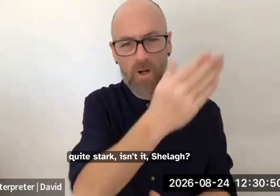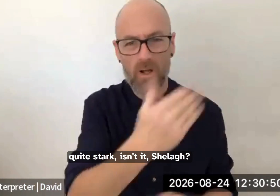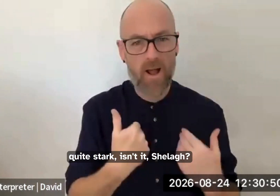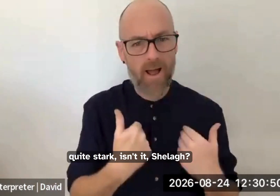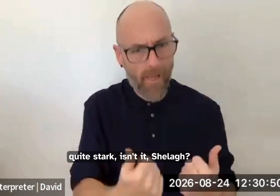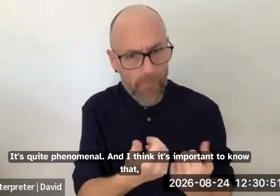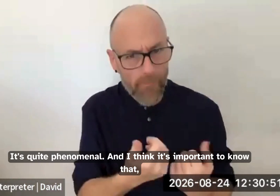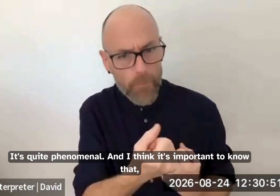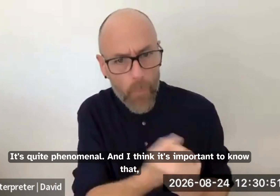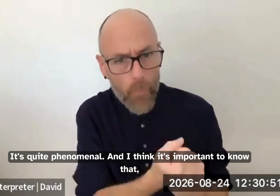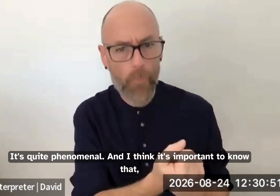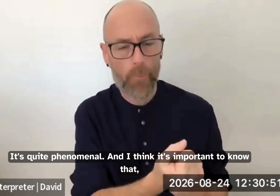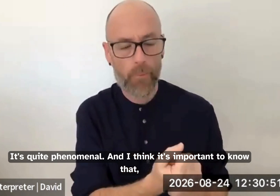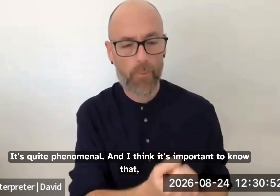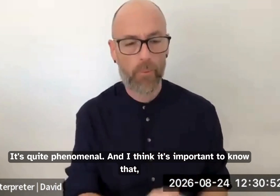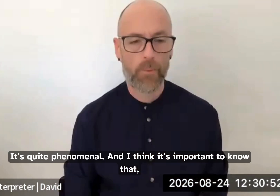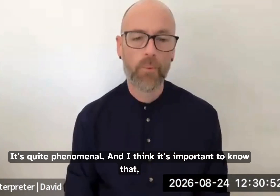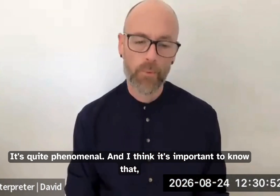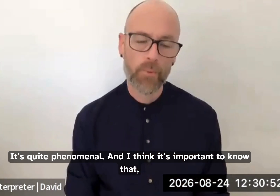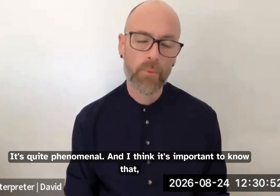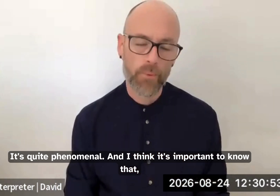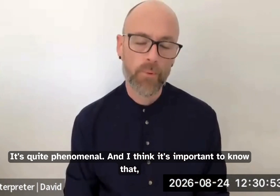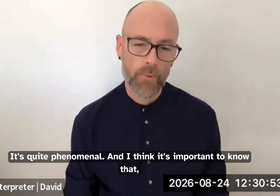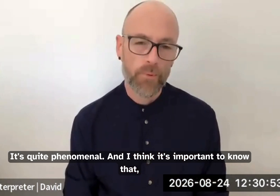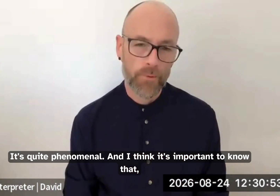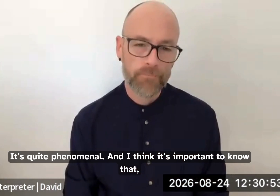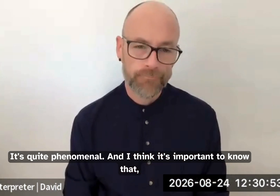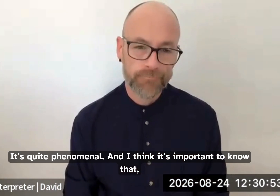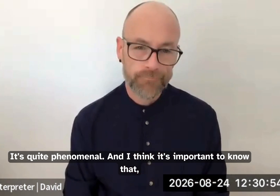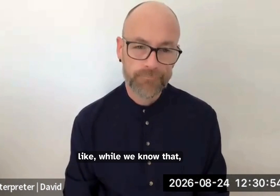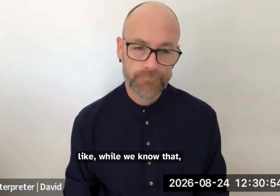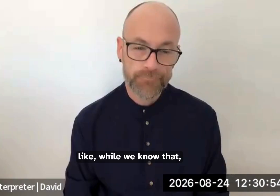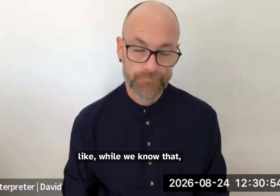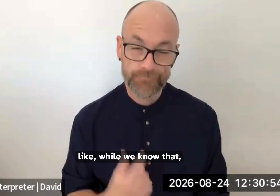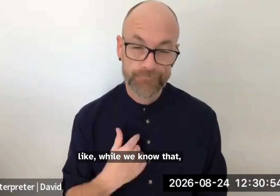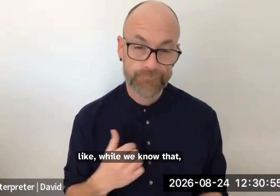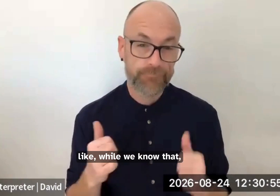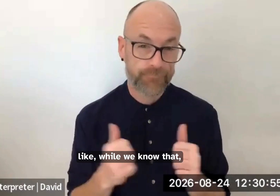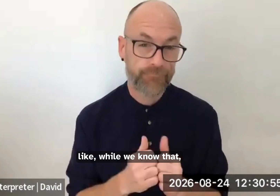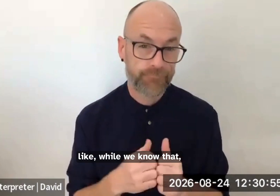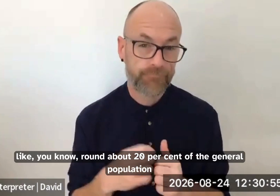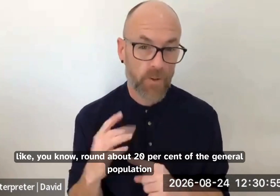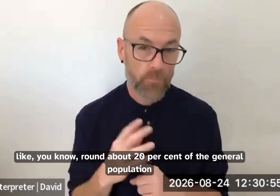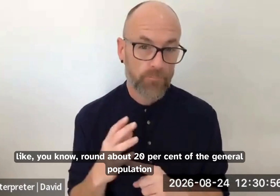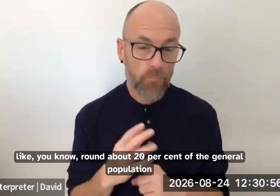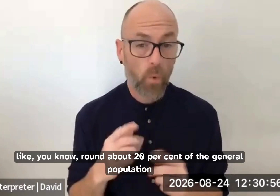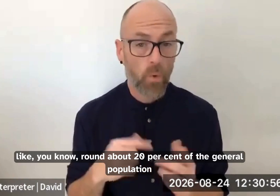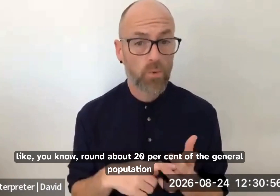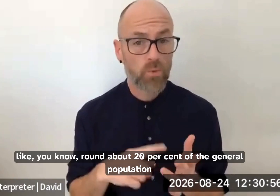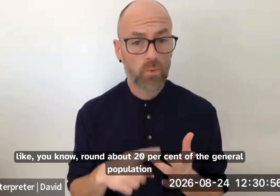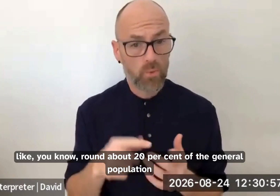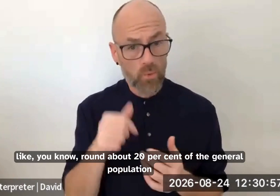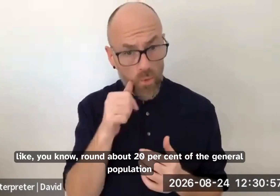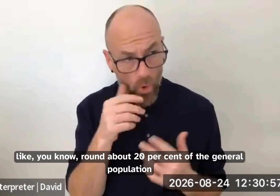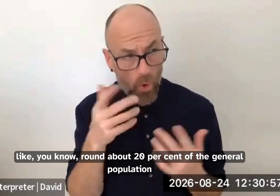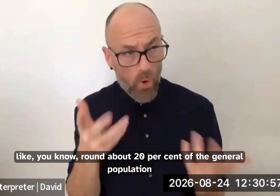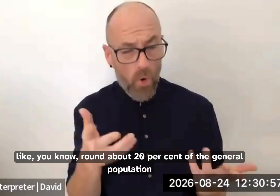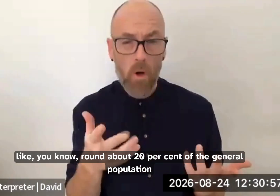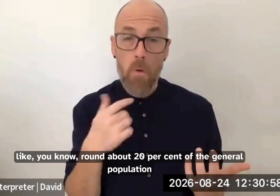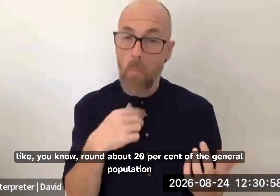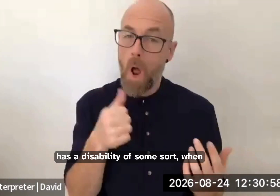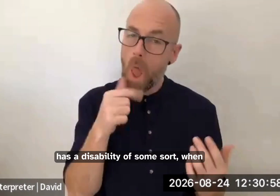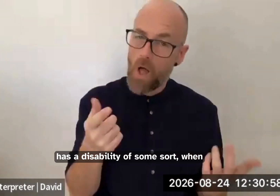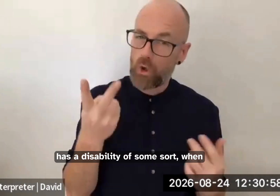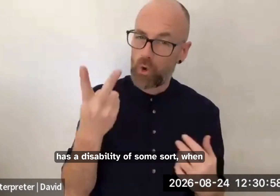it, Shalar? It's quite phenomenal, and I think it's important to know that, while we know that, around about 20% of the